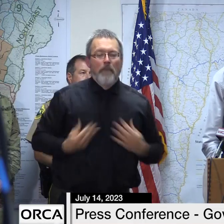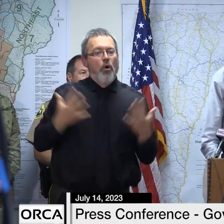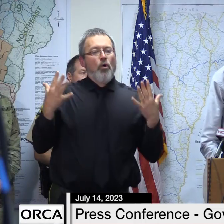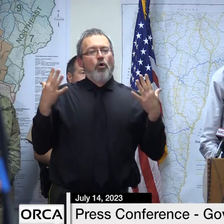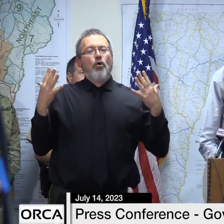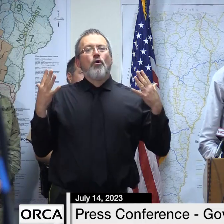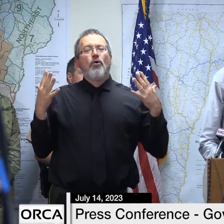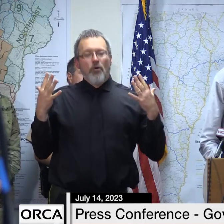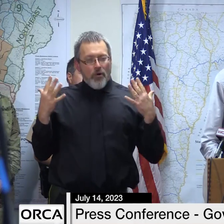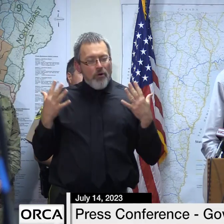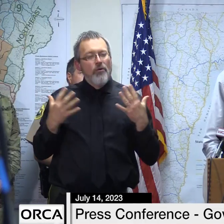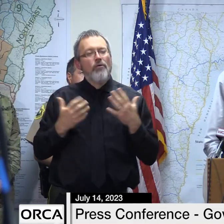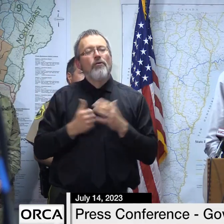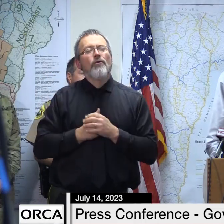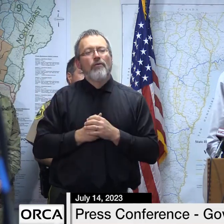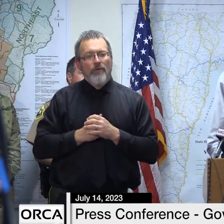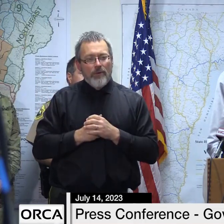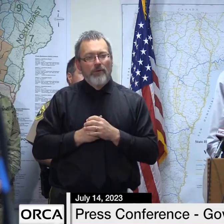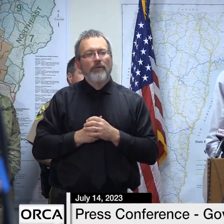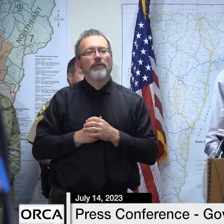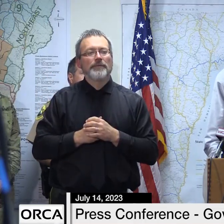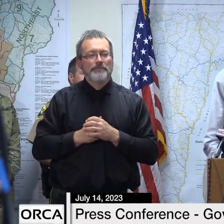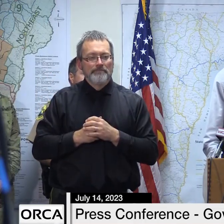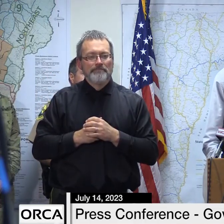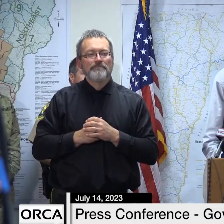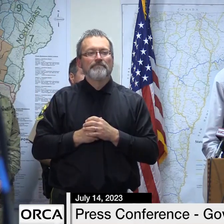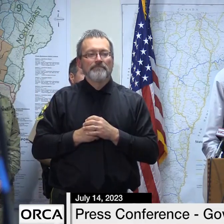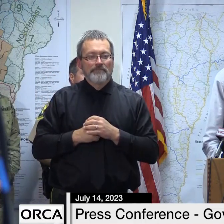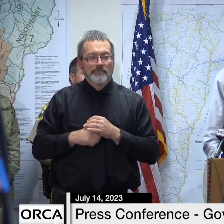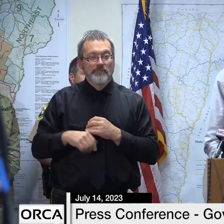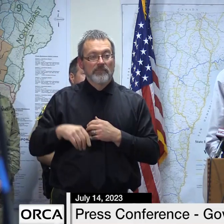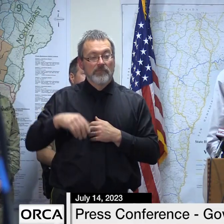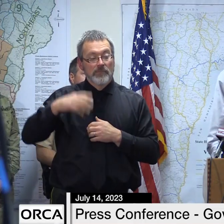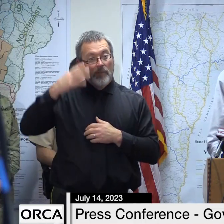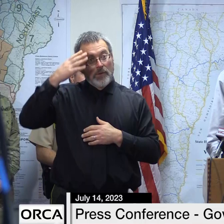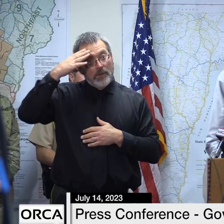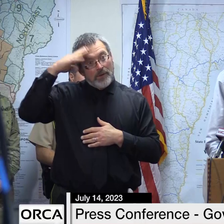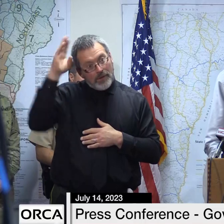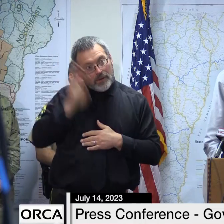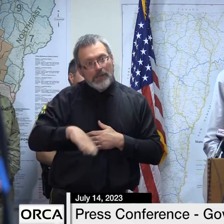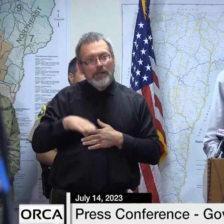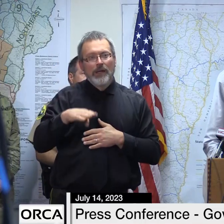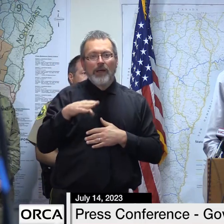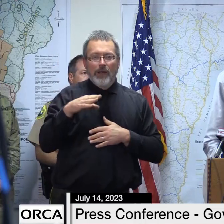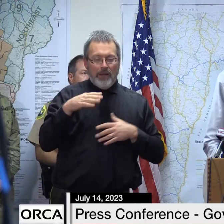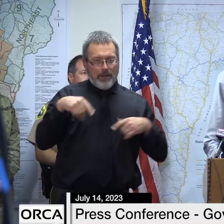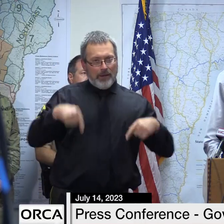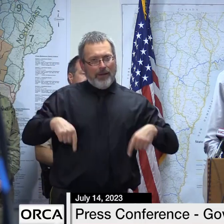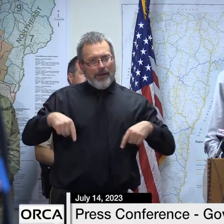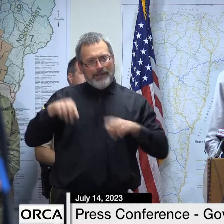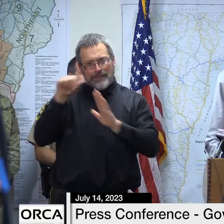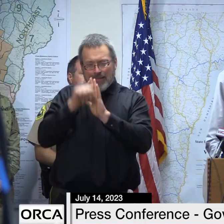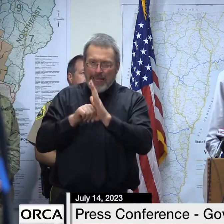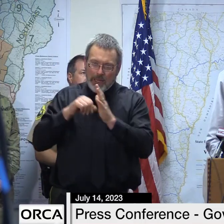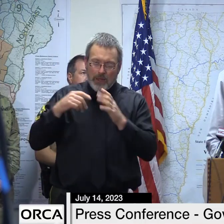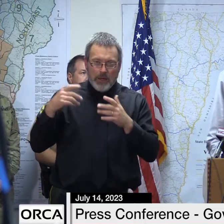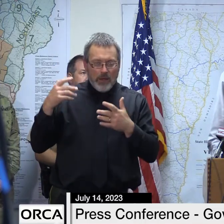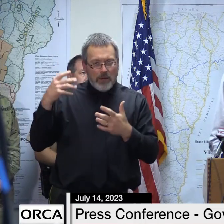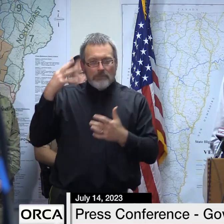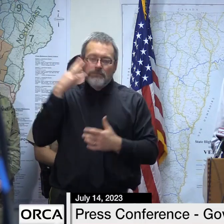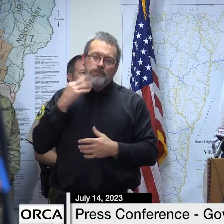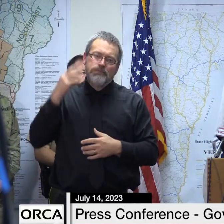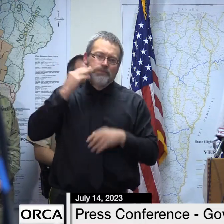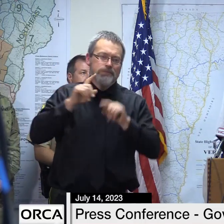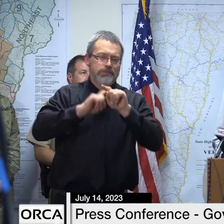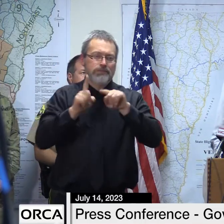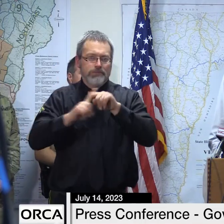our share of consecutive once-in-a-century events, and you give new meaning to the word resilience. As